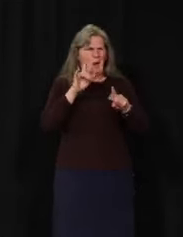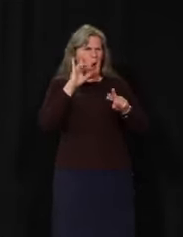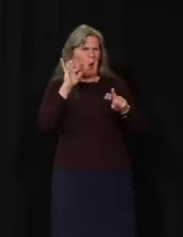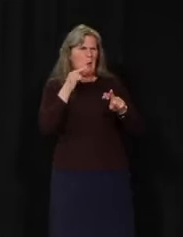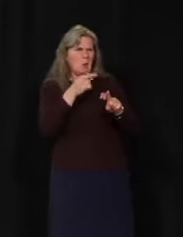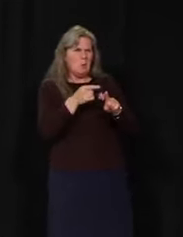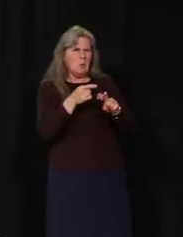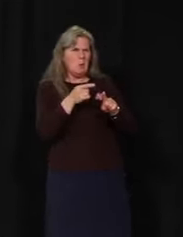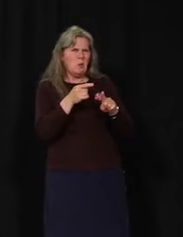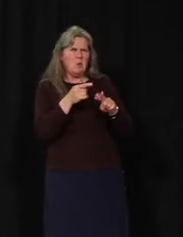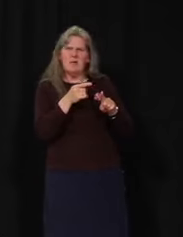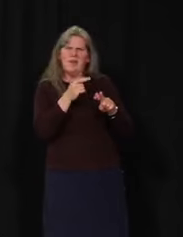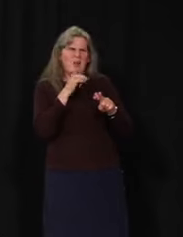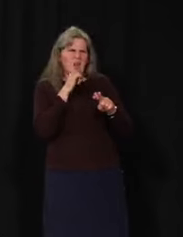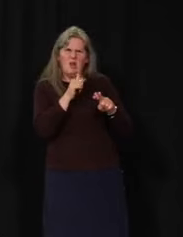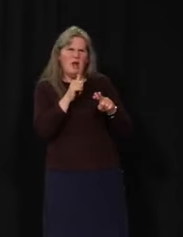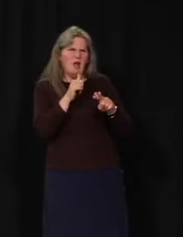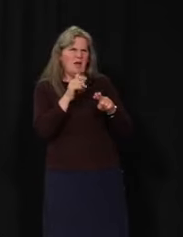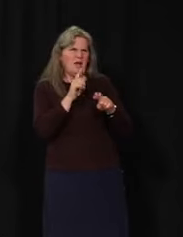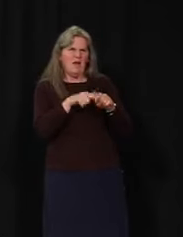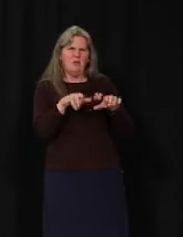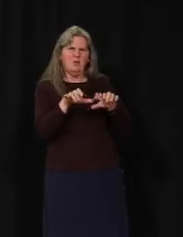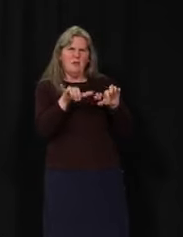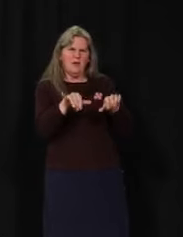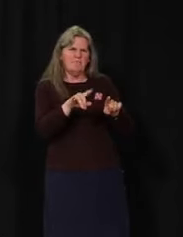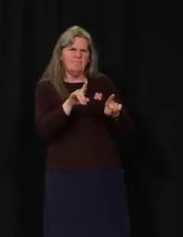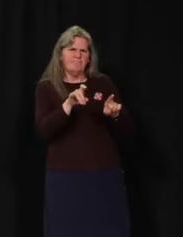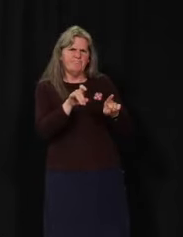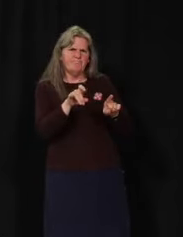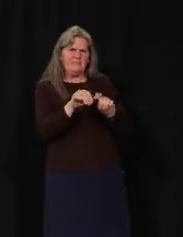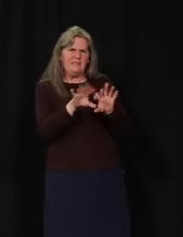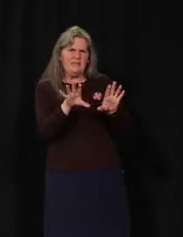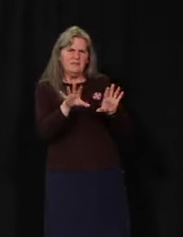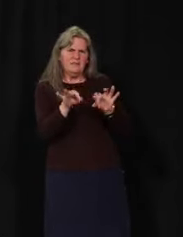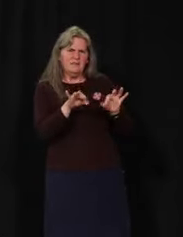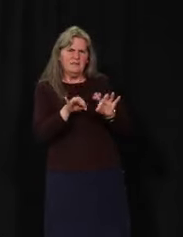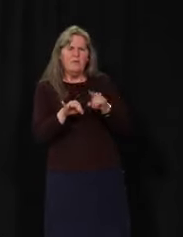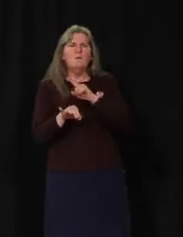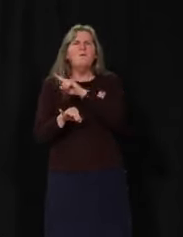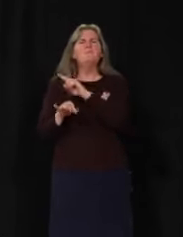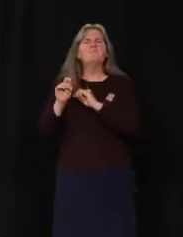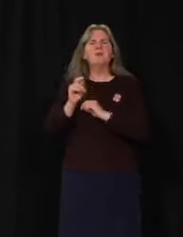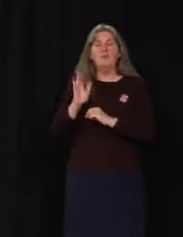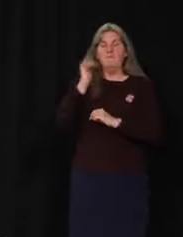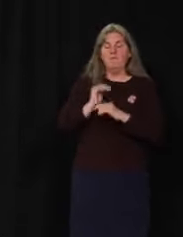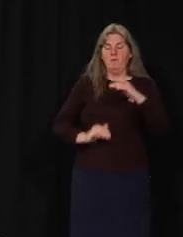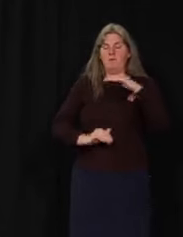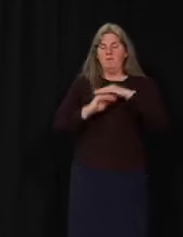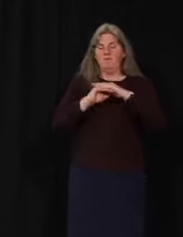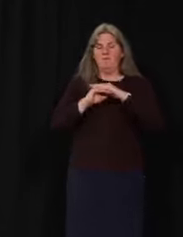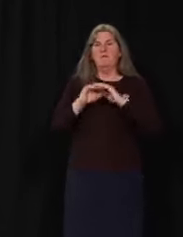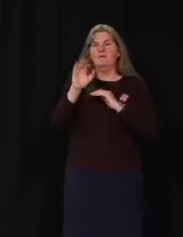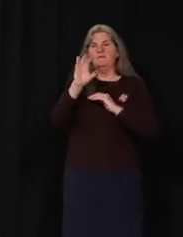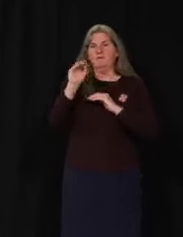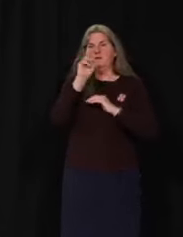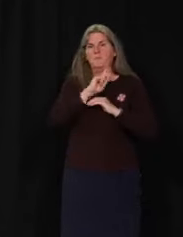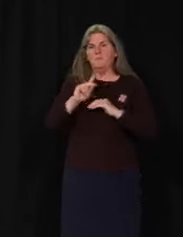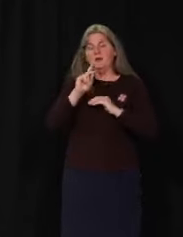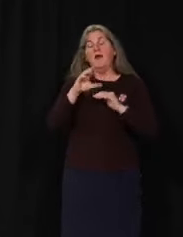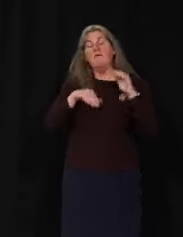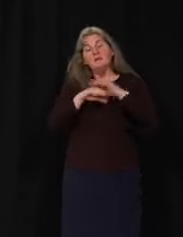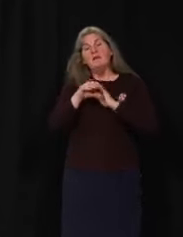probably not going to be possible necessarily. Yeah, so in the past, we limited restaurants to 50% capacity.